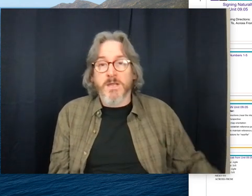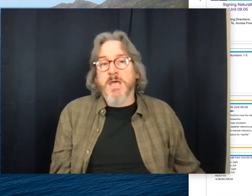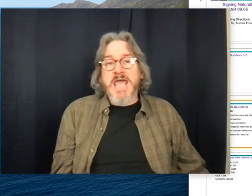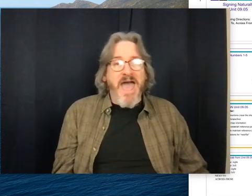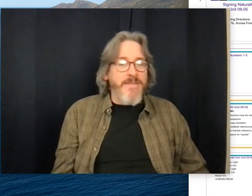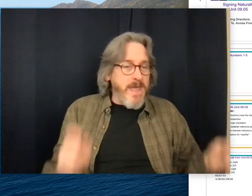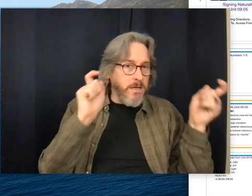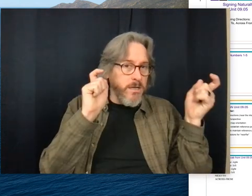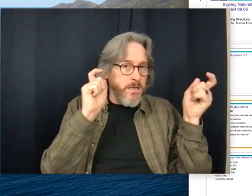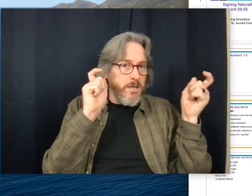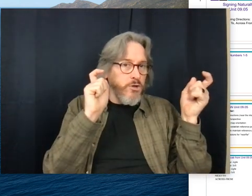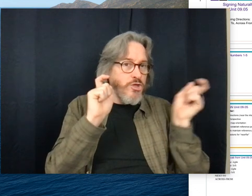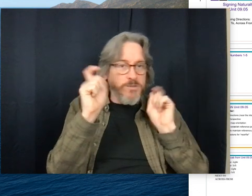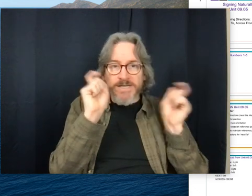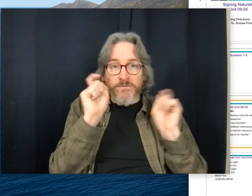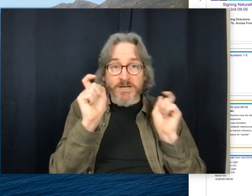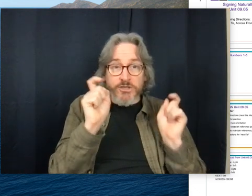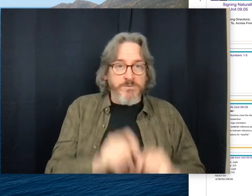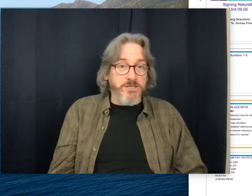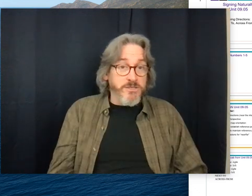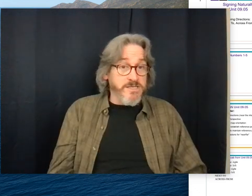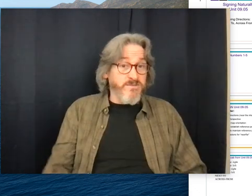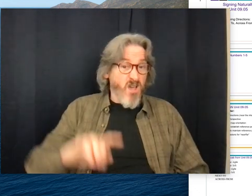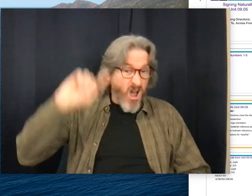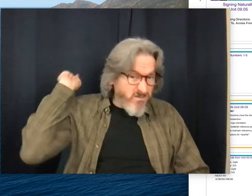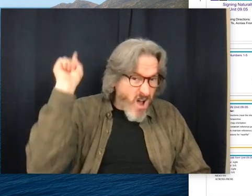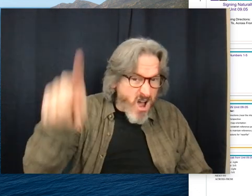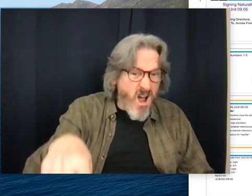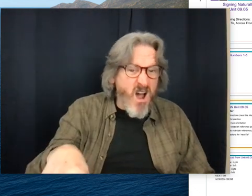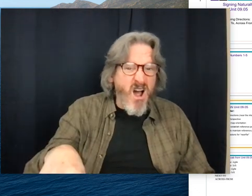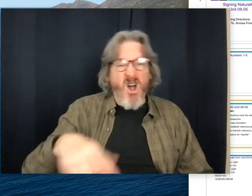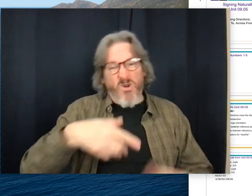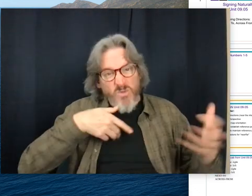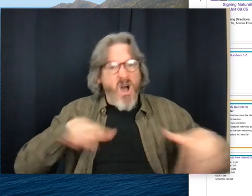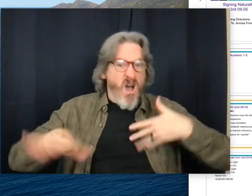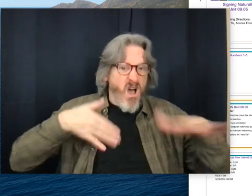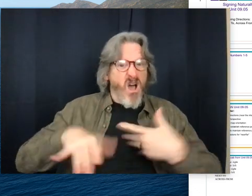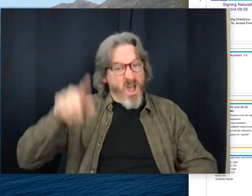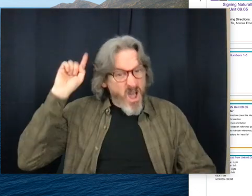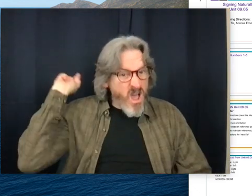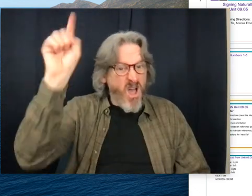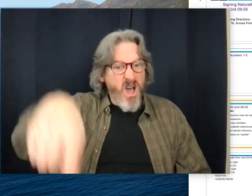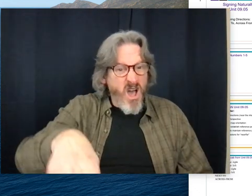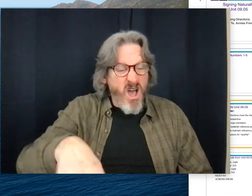there. And then using our facial expression to set